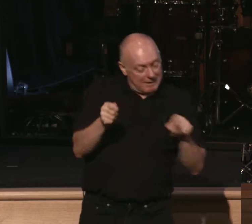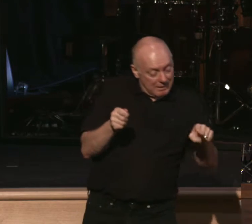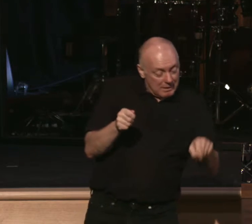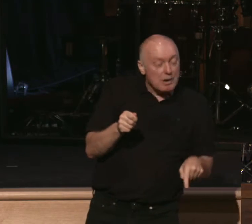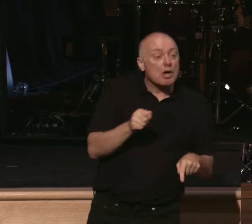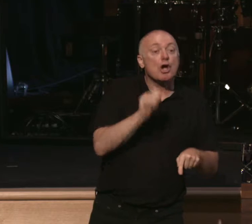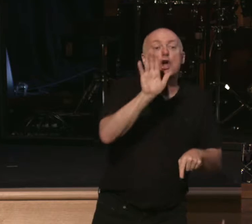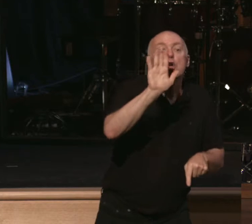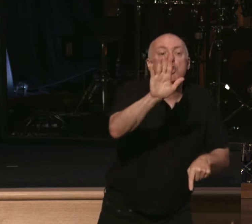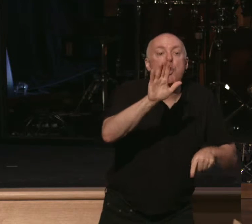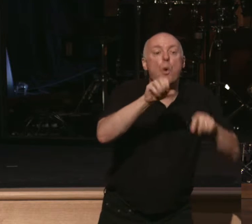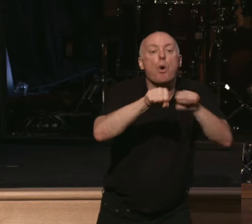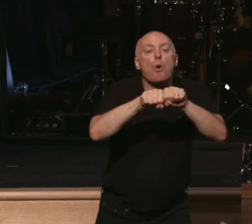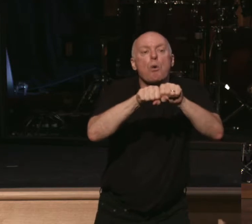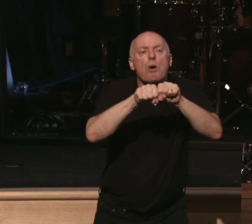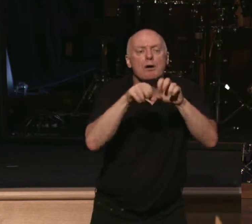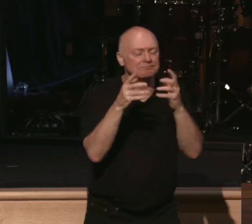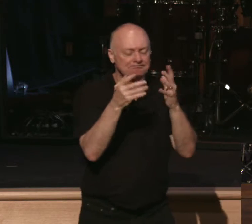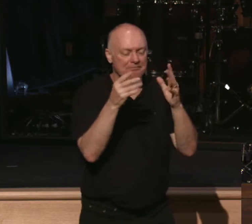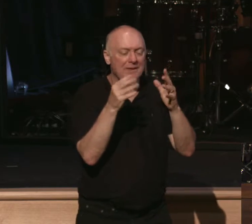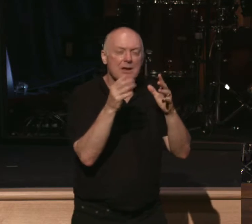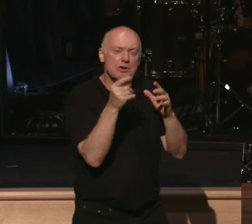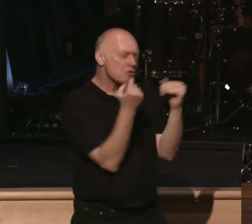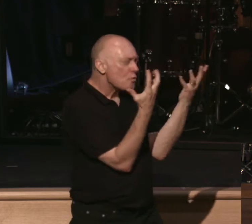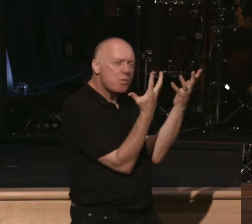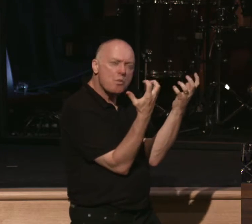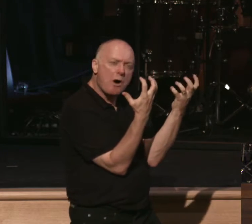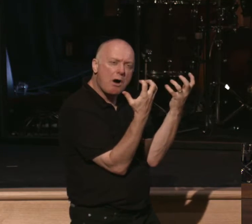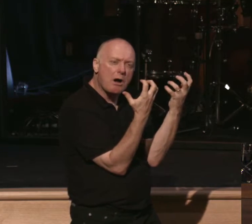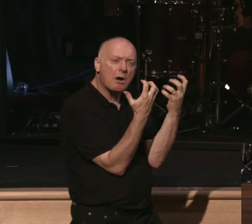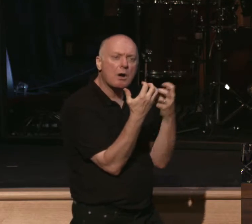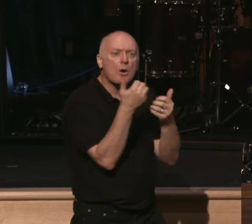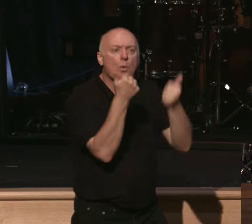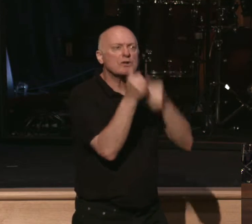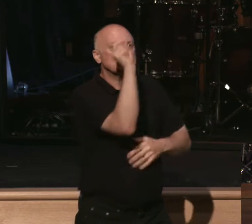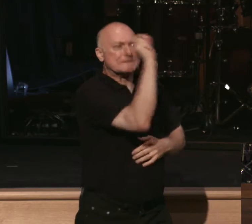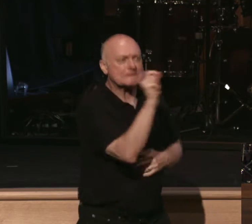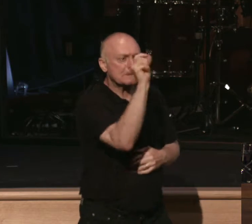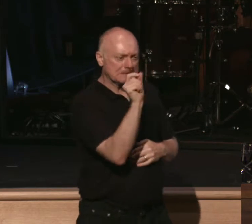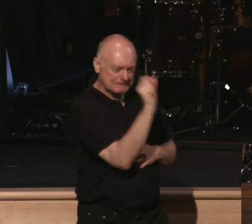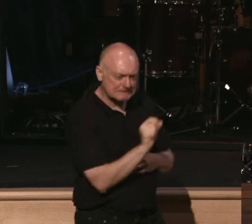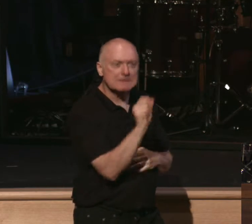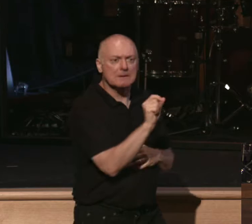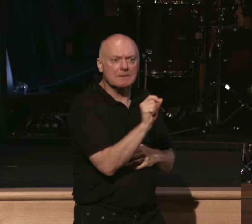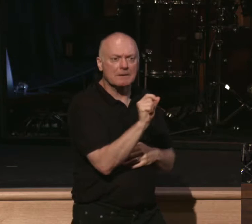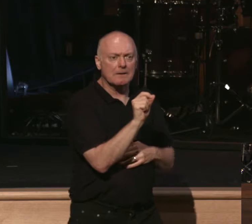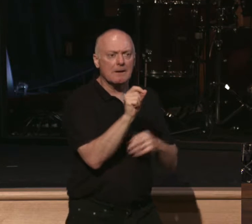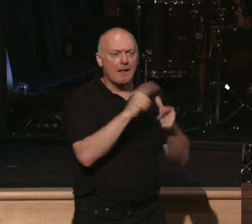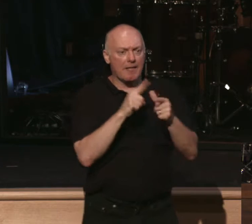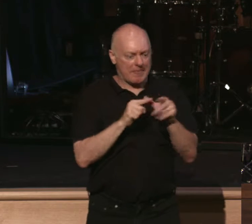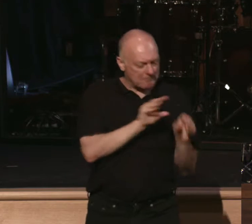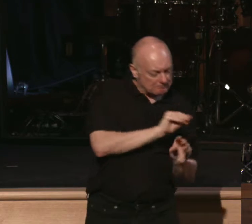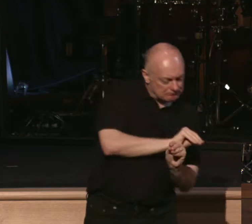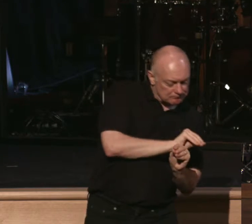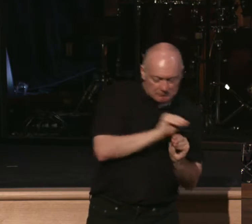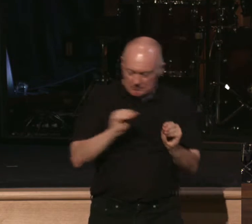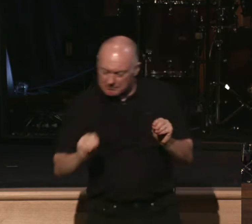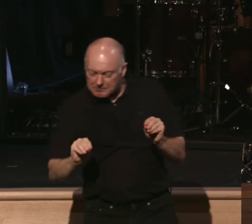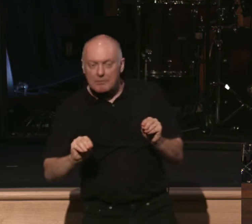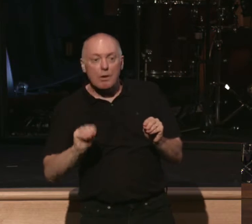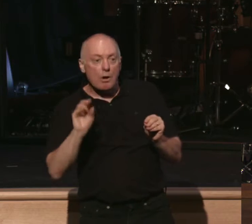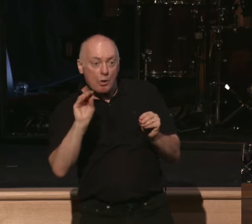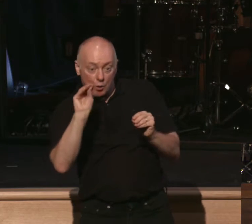to take the one or two biggest ones and write it down on this section right here that says